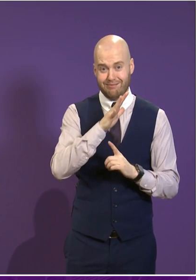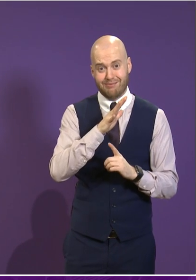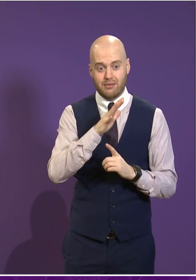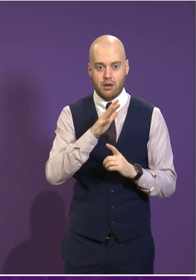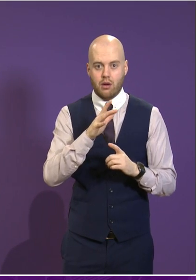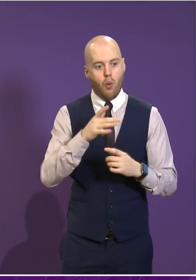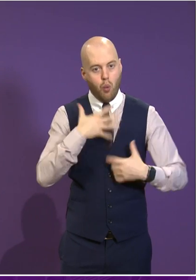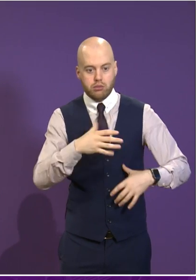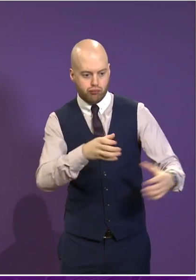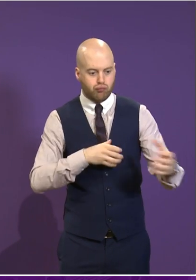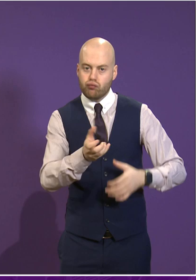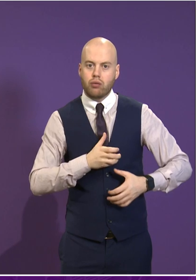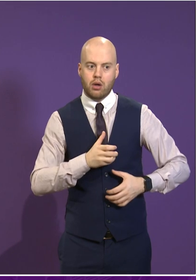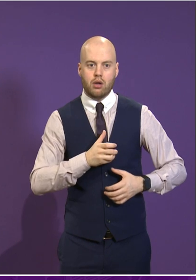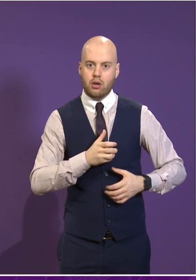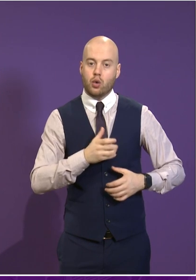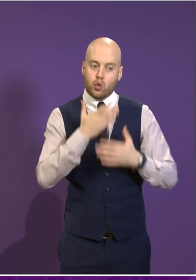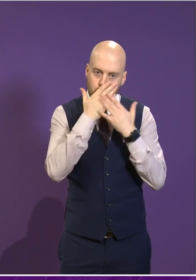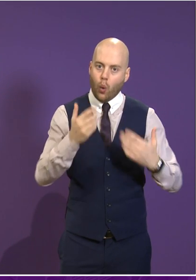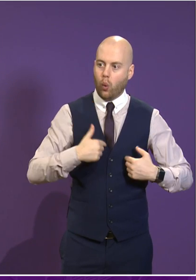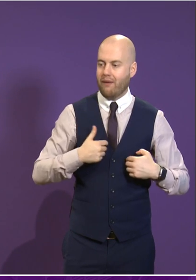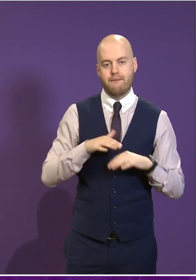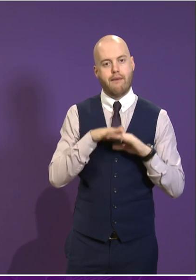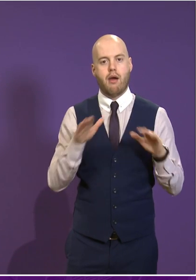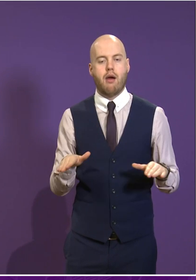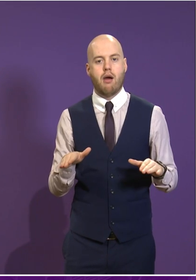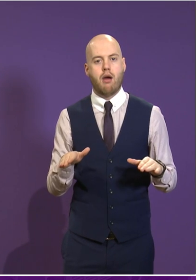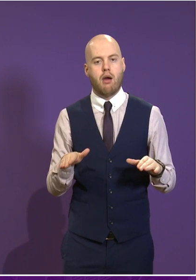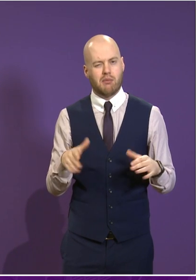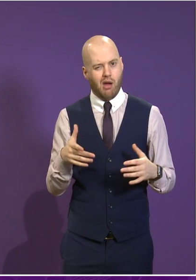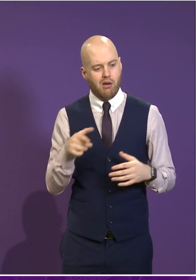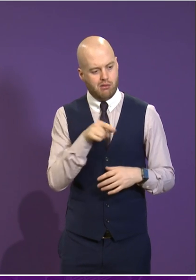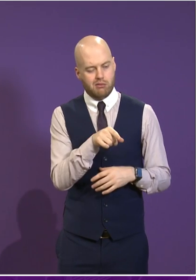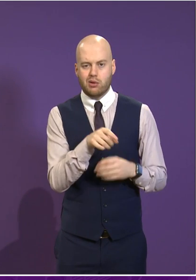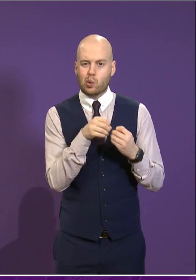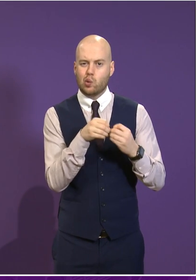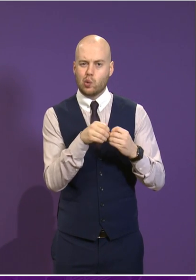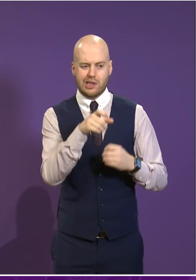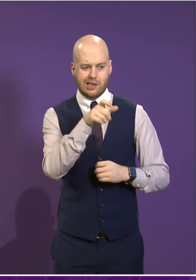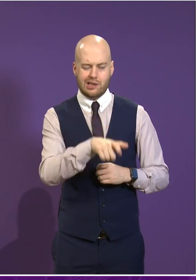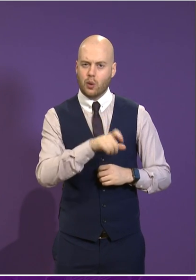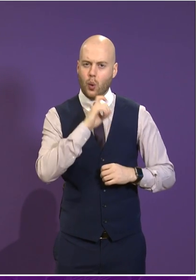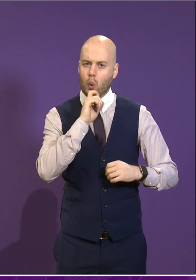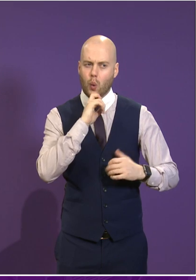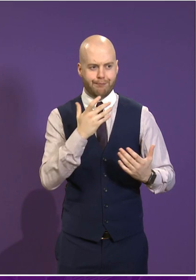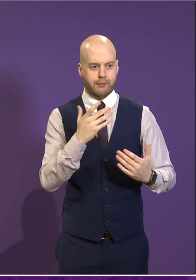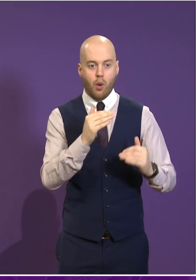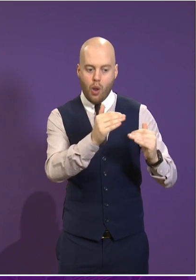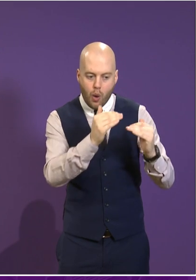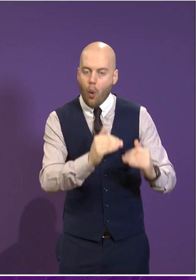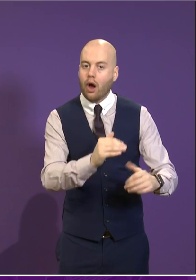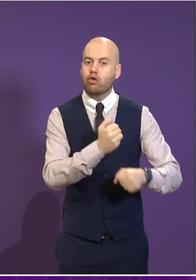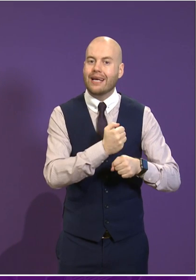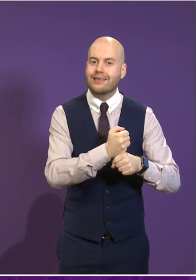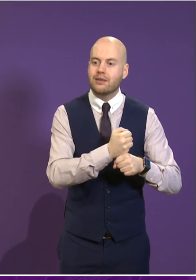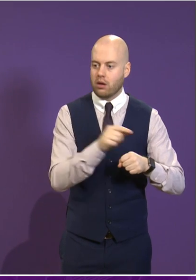can be quite clear they're being fair in taking that student who's got lower grades than this student, because they